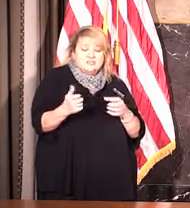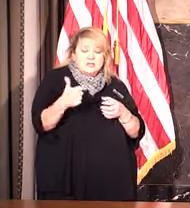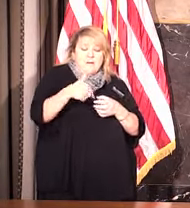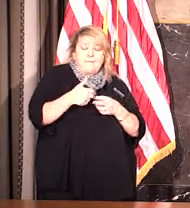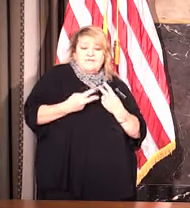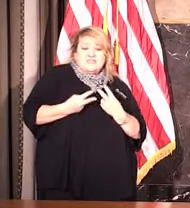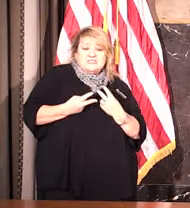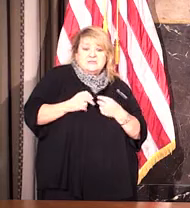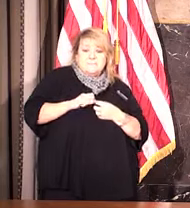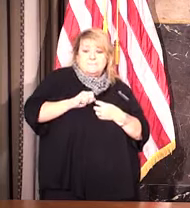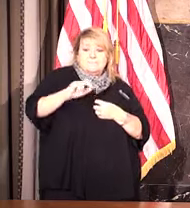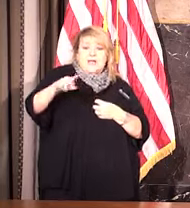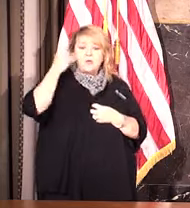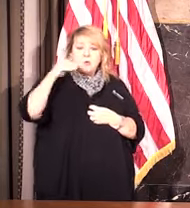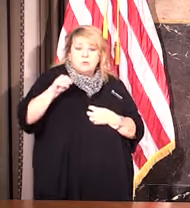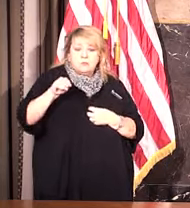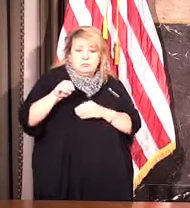here